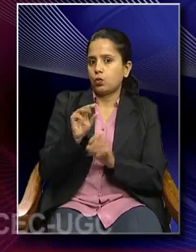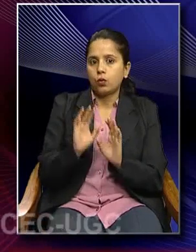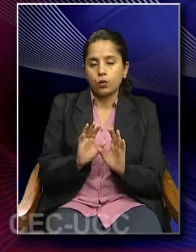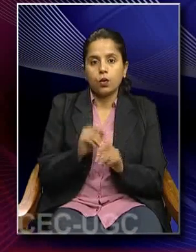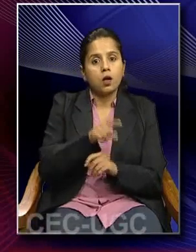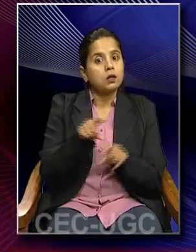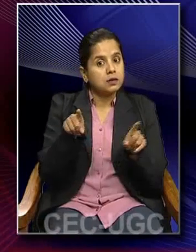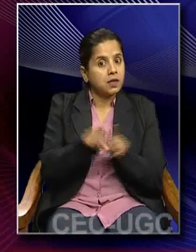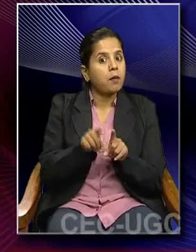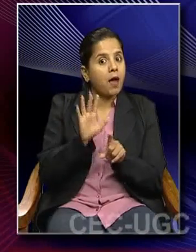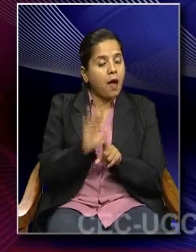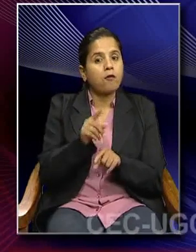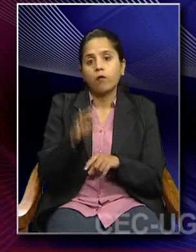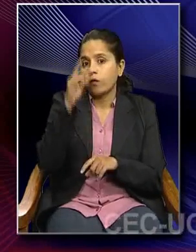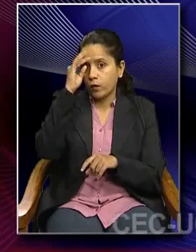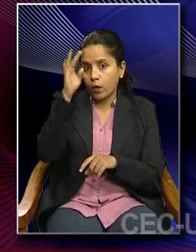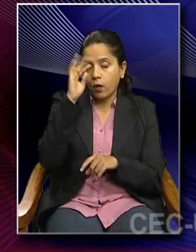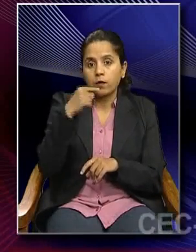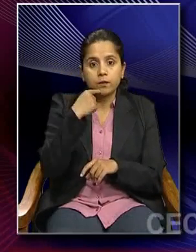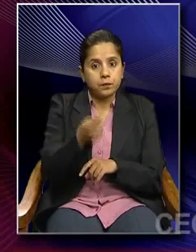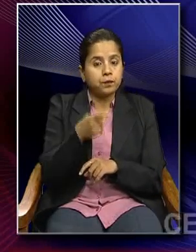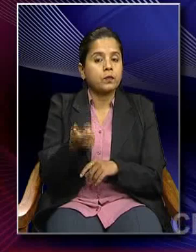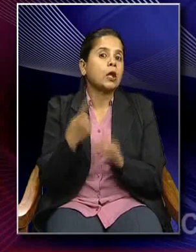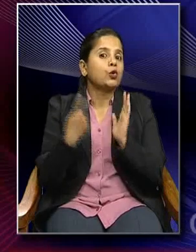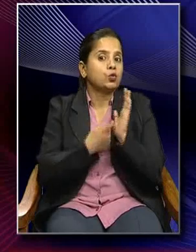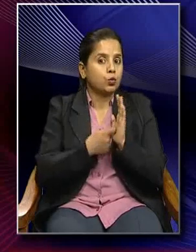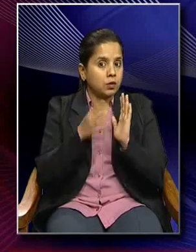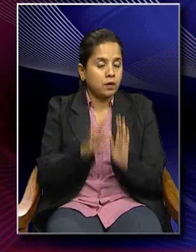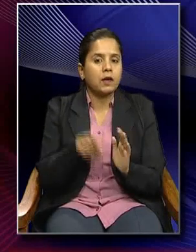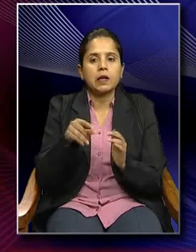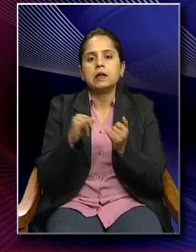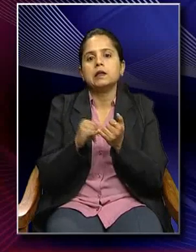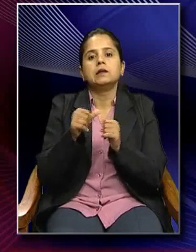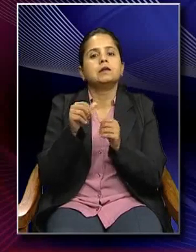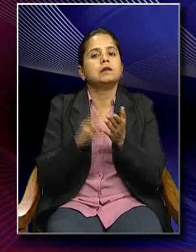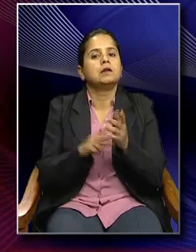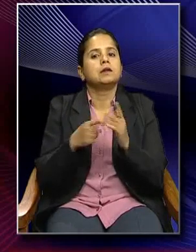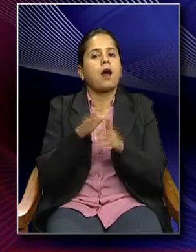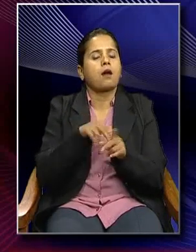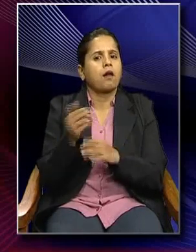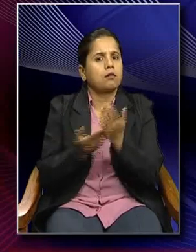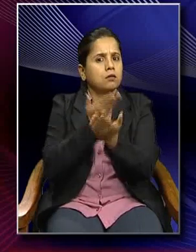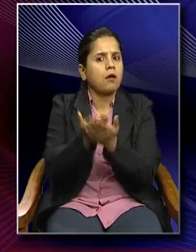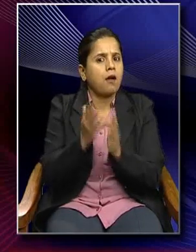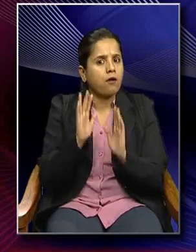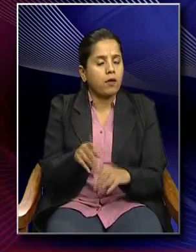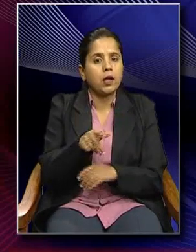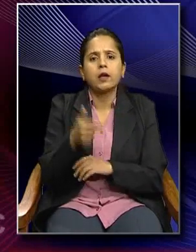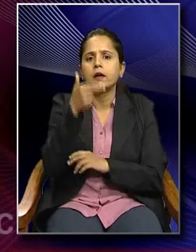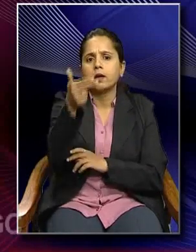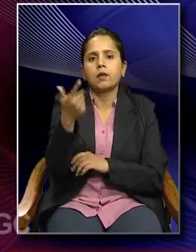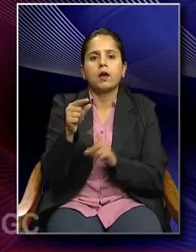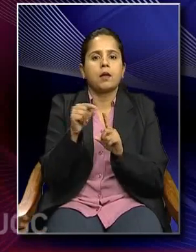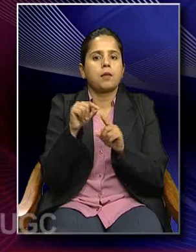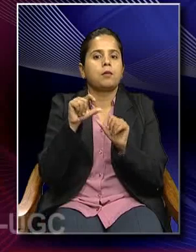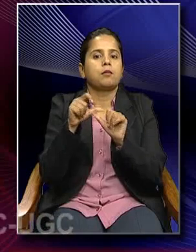is also this philosophy, or you can say this doctrine, which Sāṅkhya is proposing, is also known as